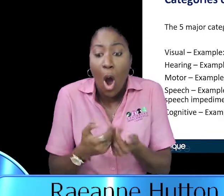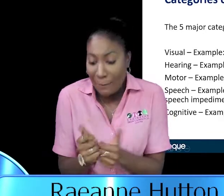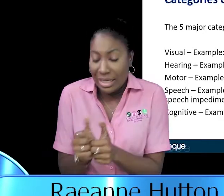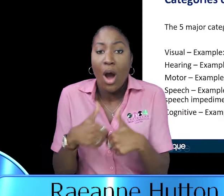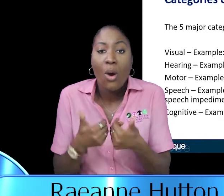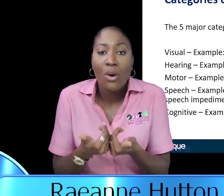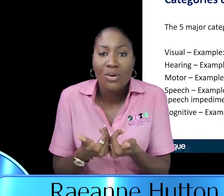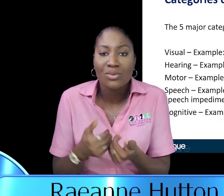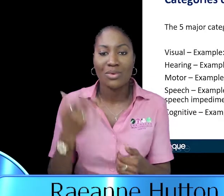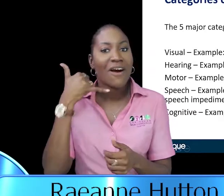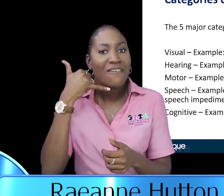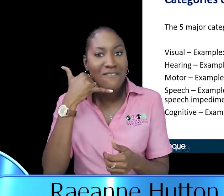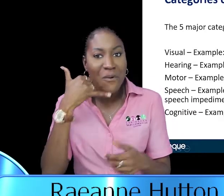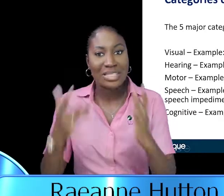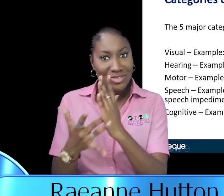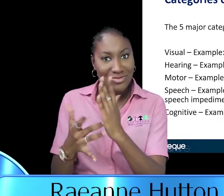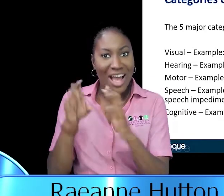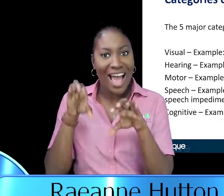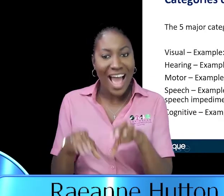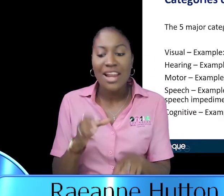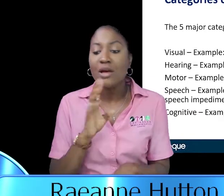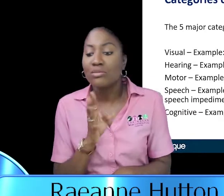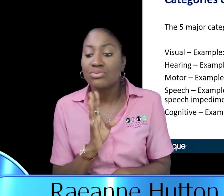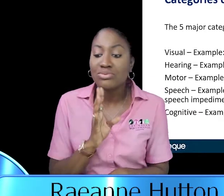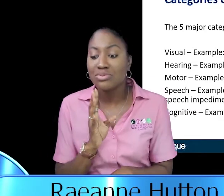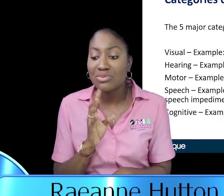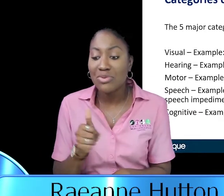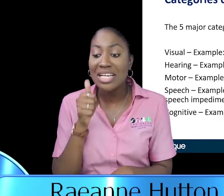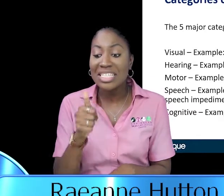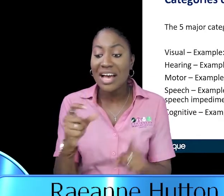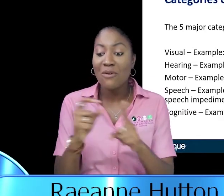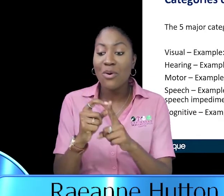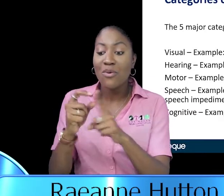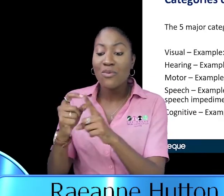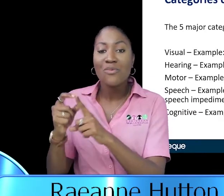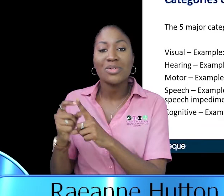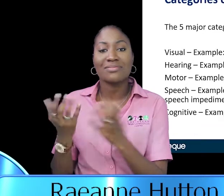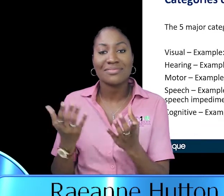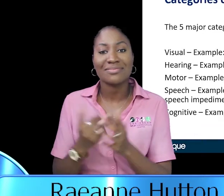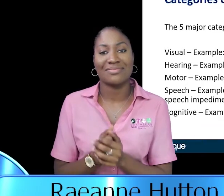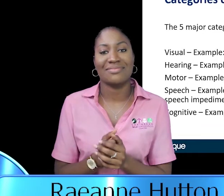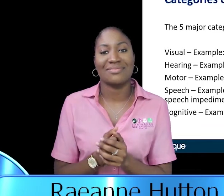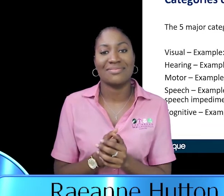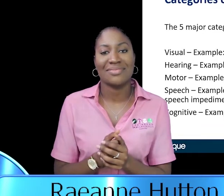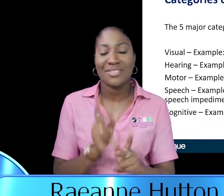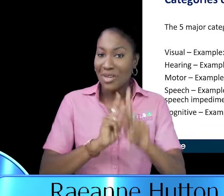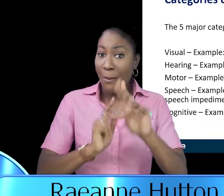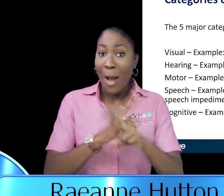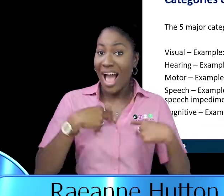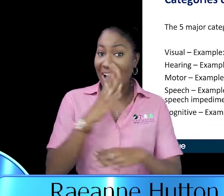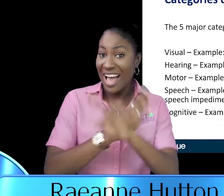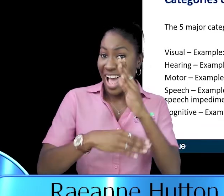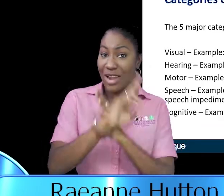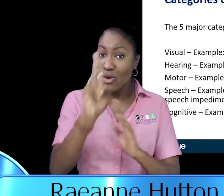And that's just one example of how somebody who can't use their hands to type or